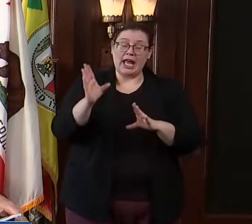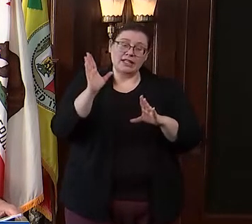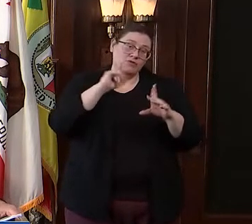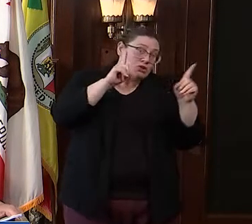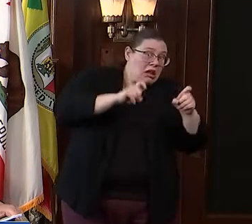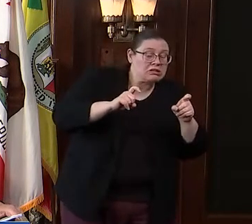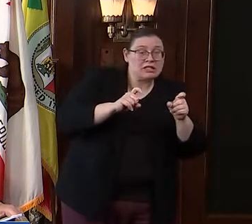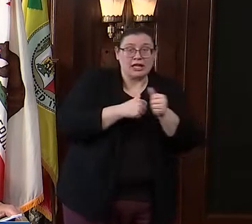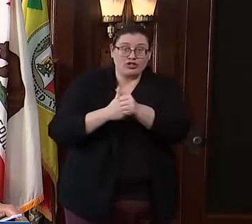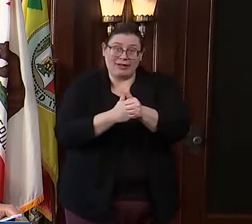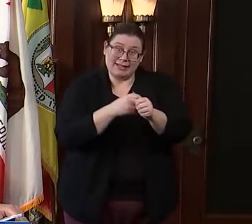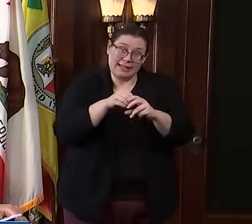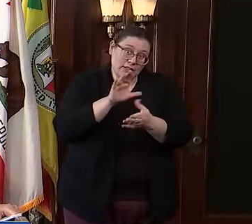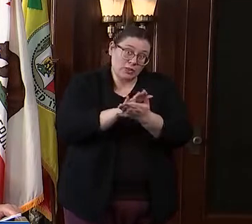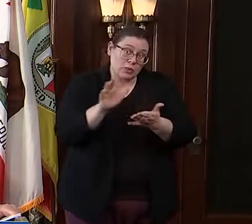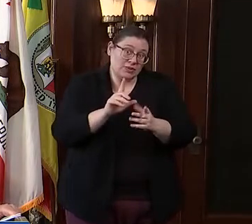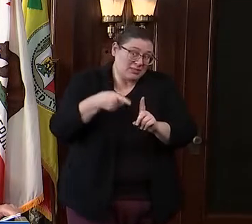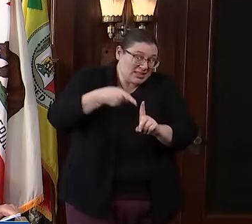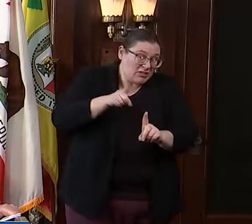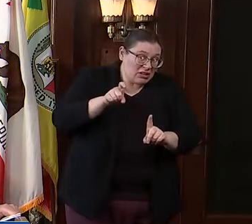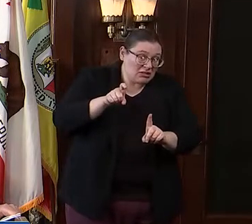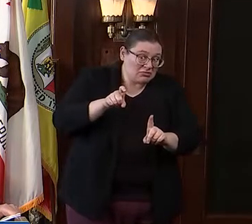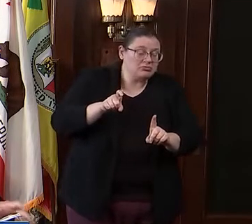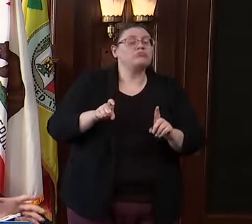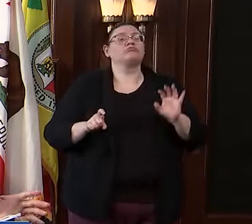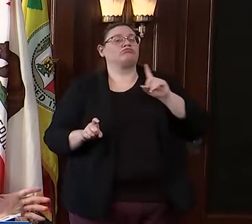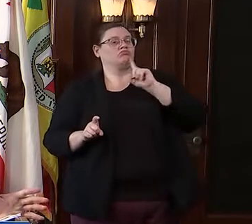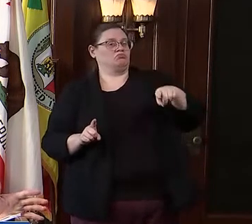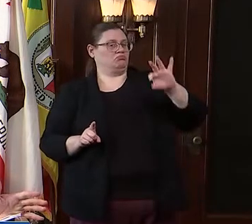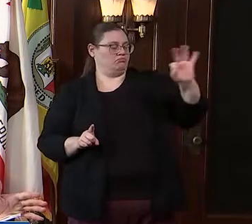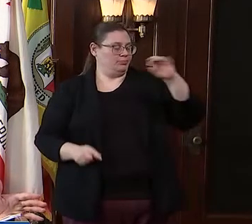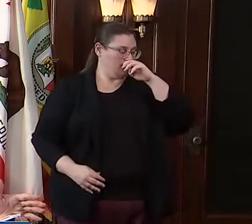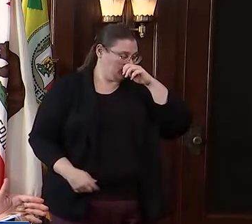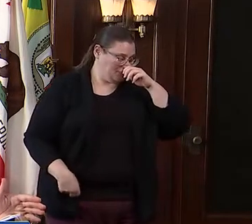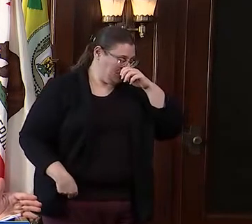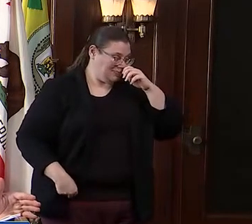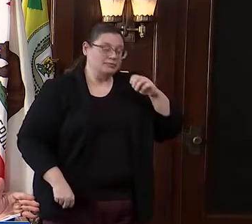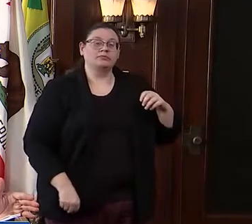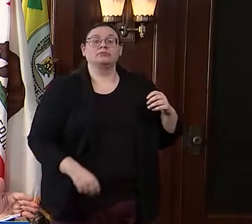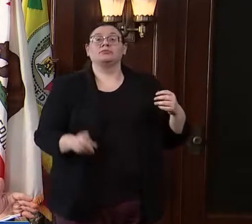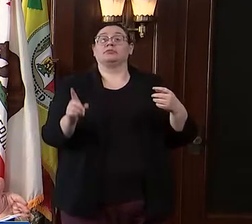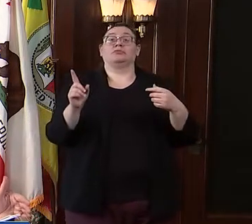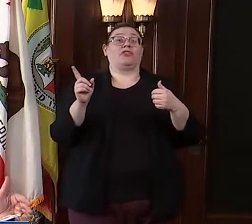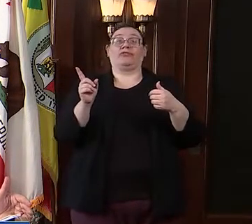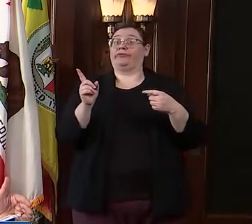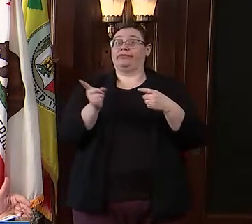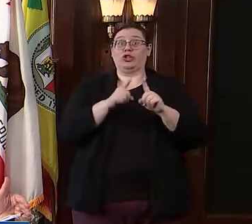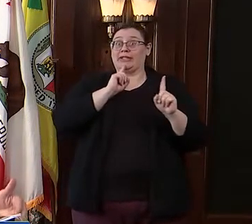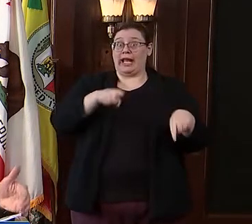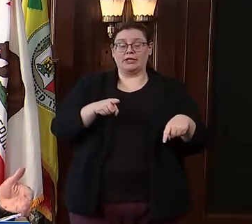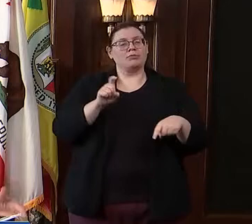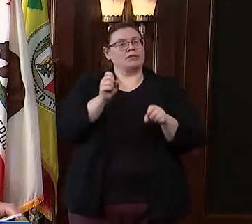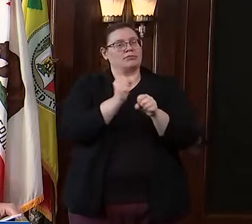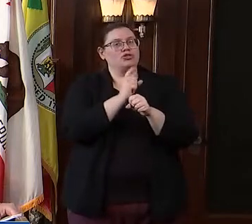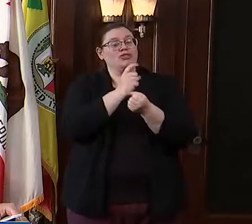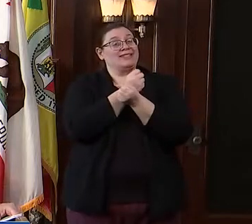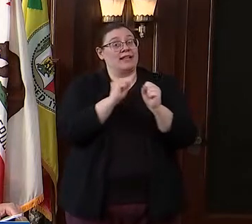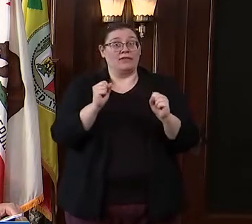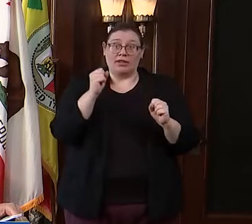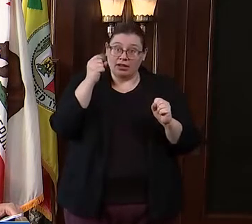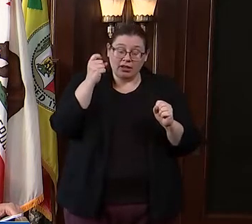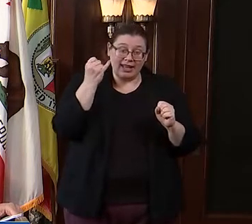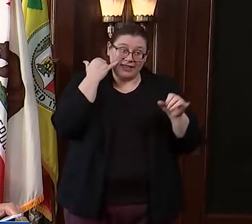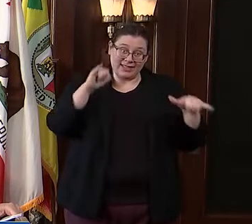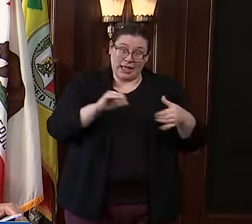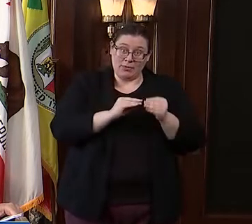at schools specifically? Sure. So a couple things. First of all, we need to make sure that safely, if our numbers hold, that